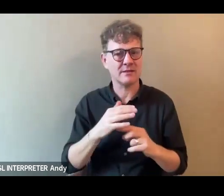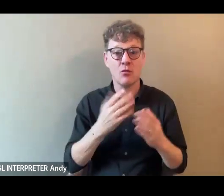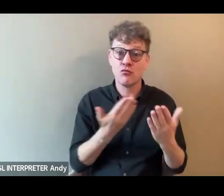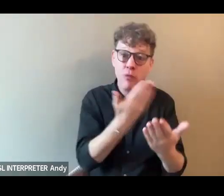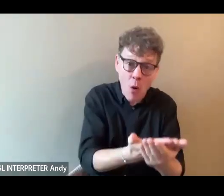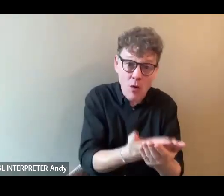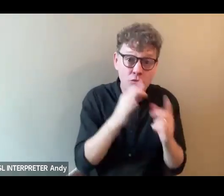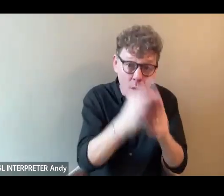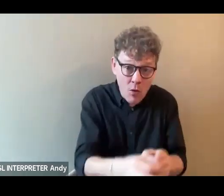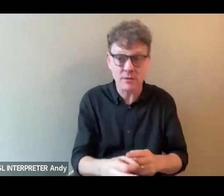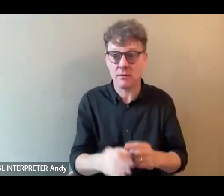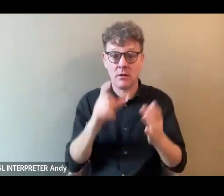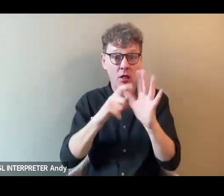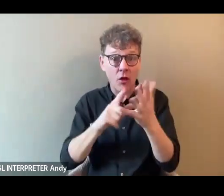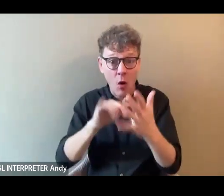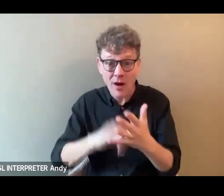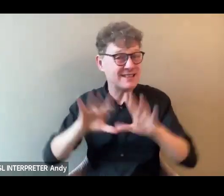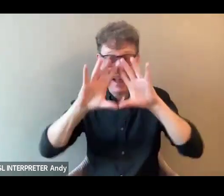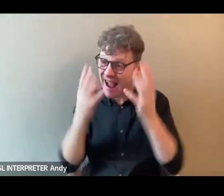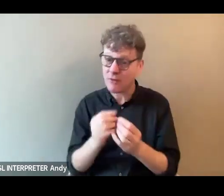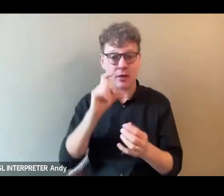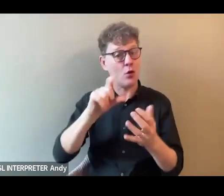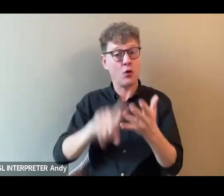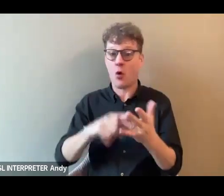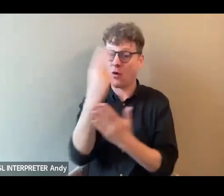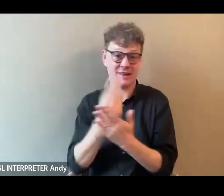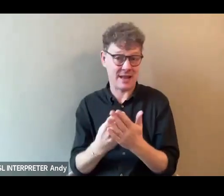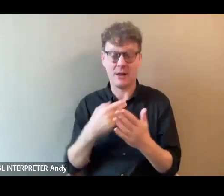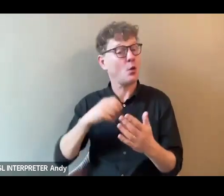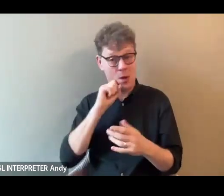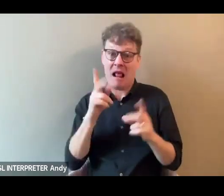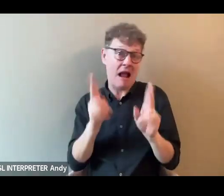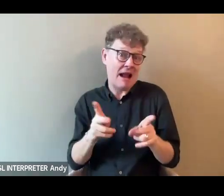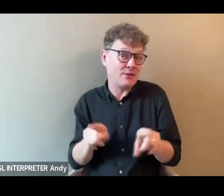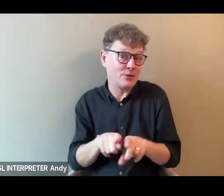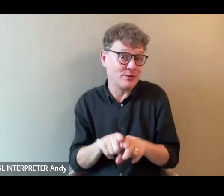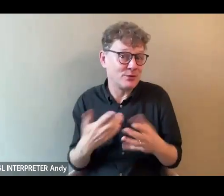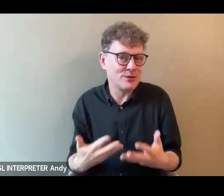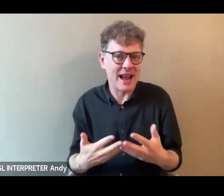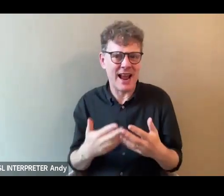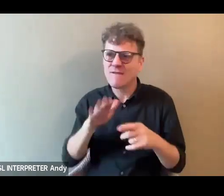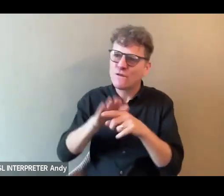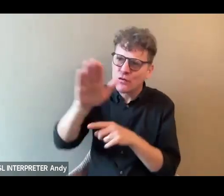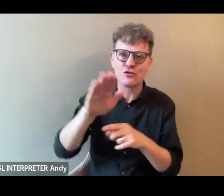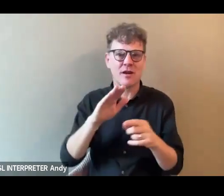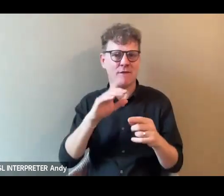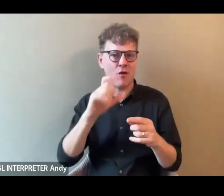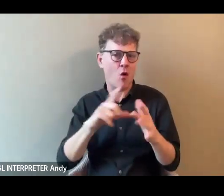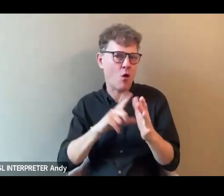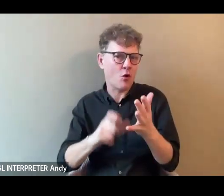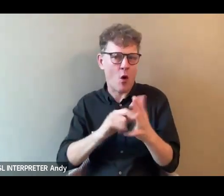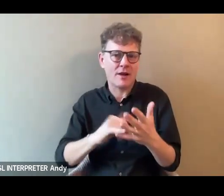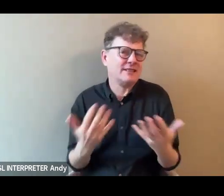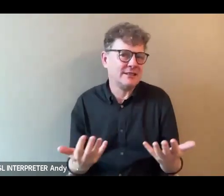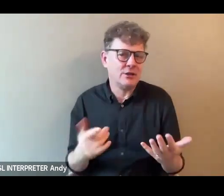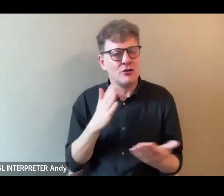co-designed, and we're continuing to code. You're going to do some co-design today about what the future of the caucus is. So it's really